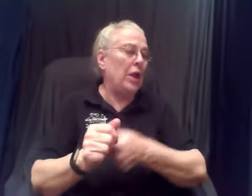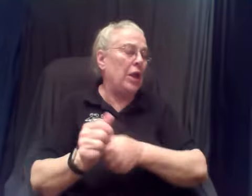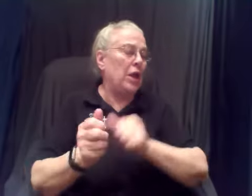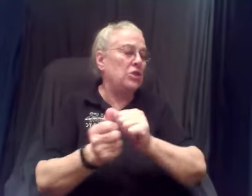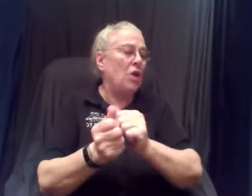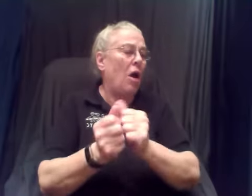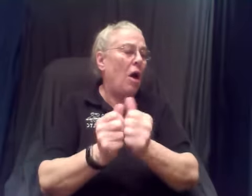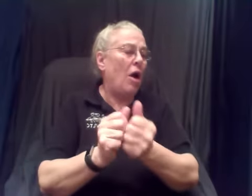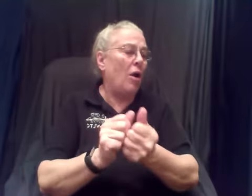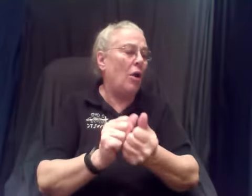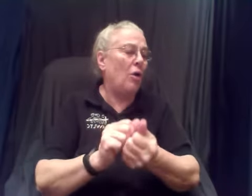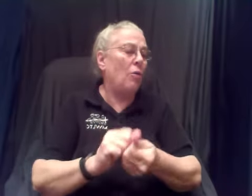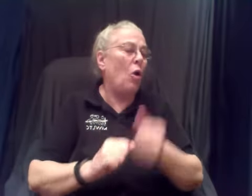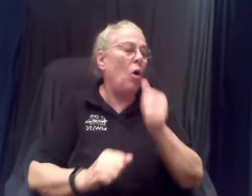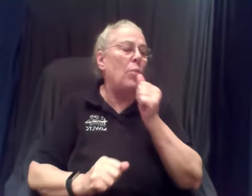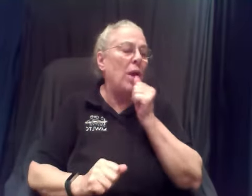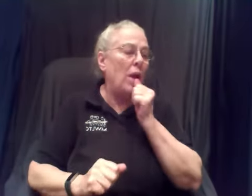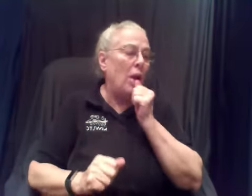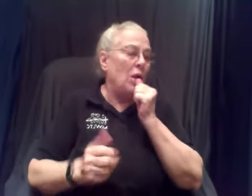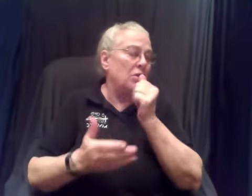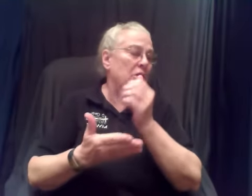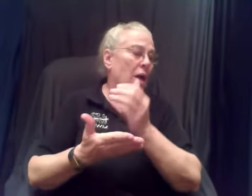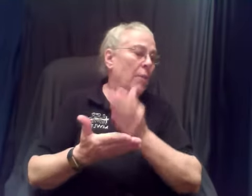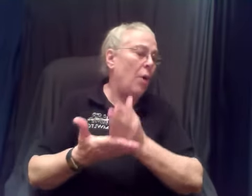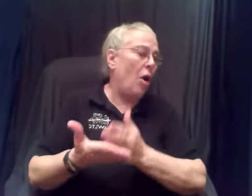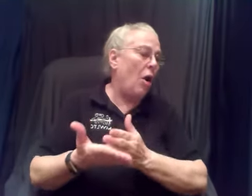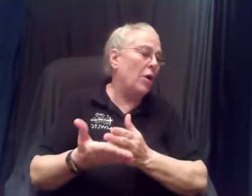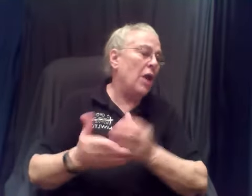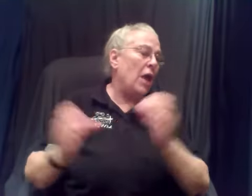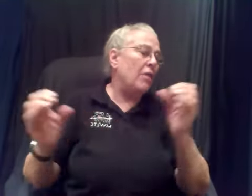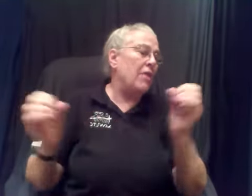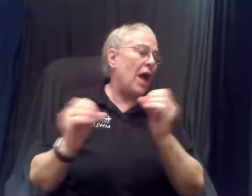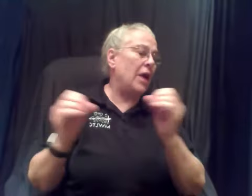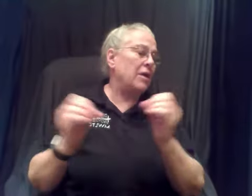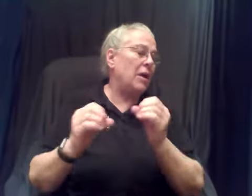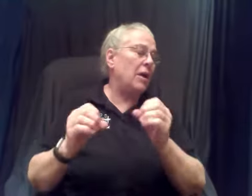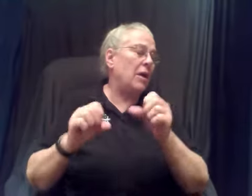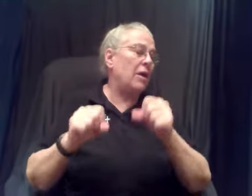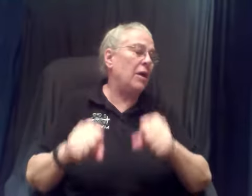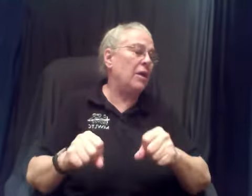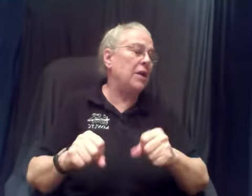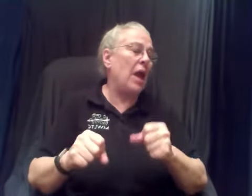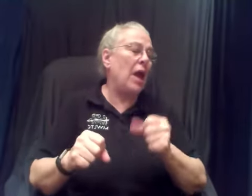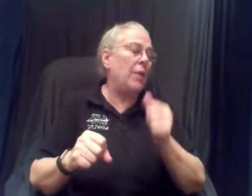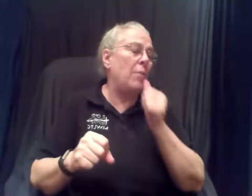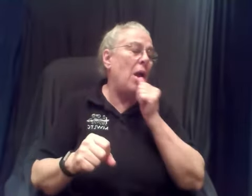each sorrow bears a part that none can